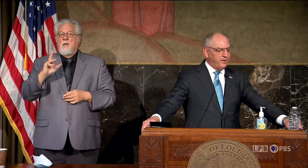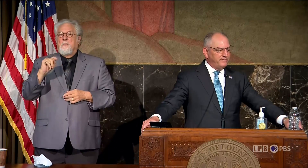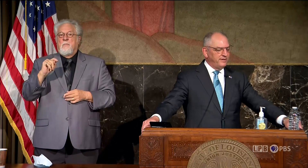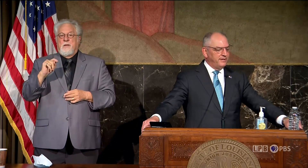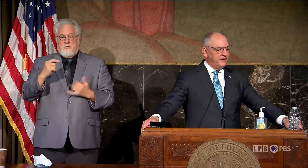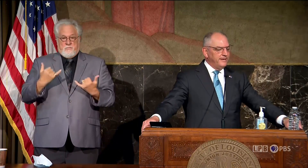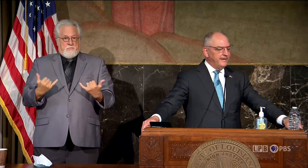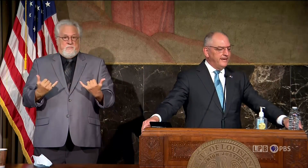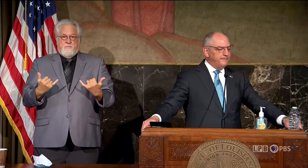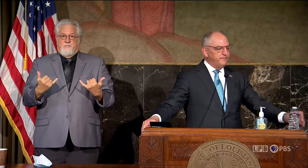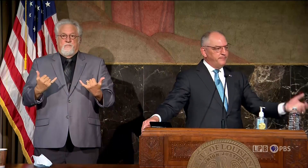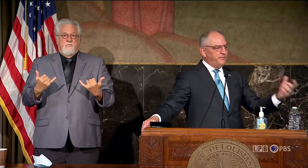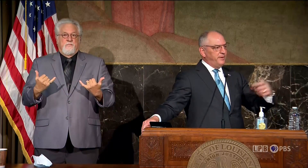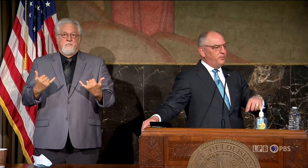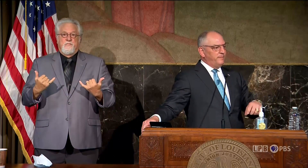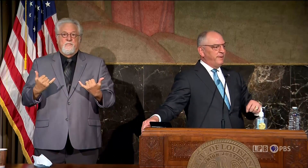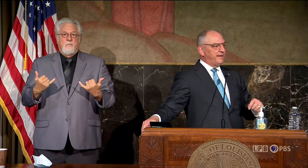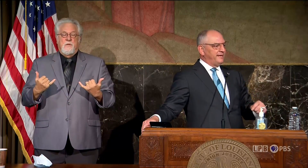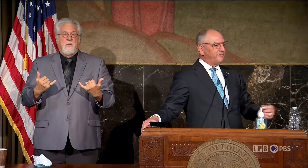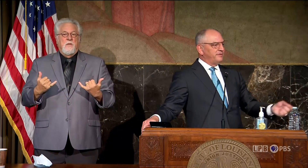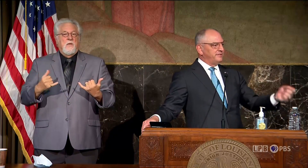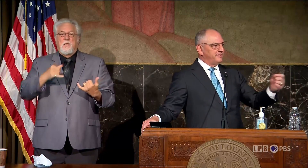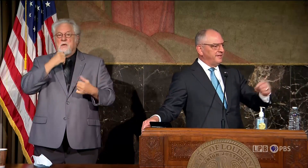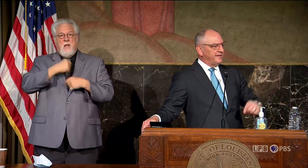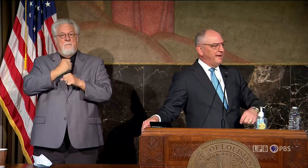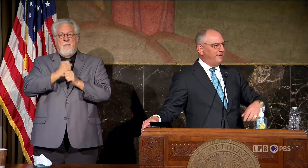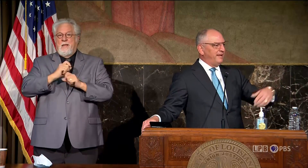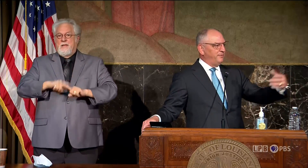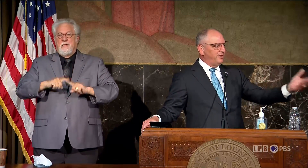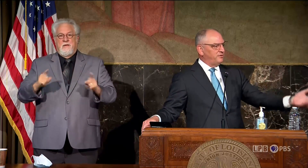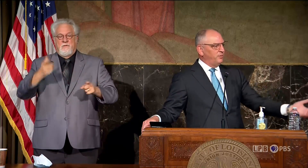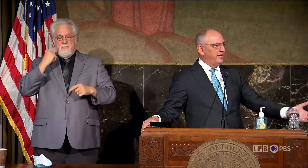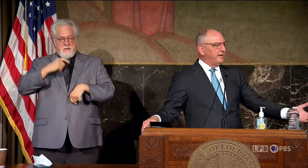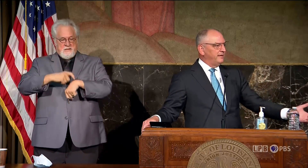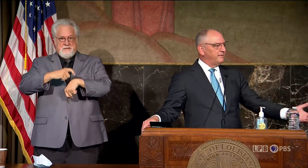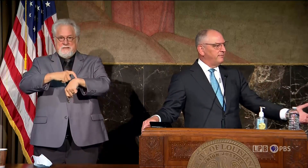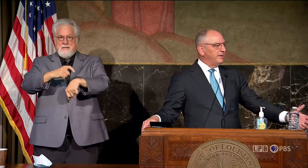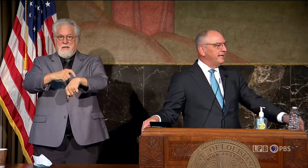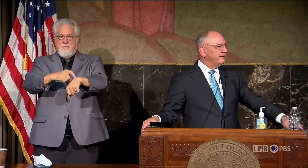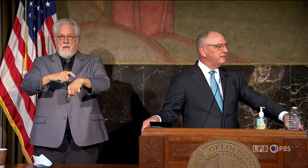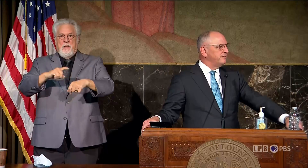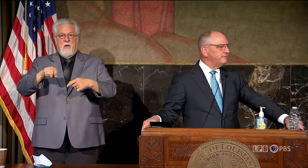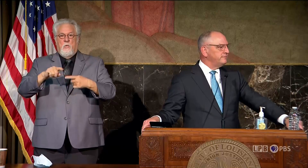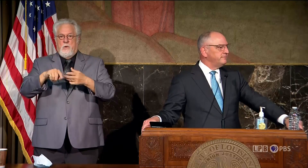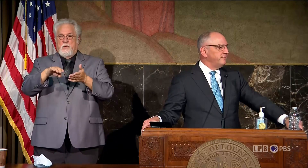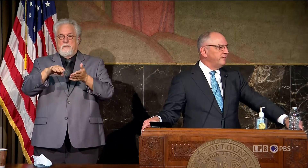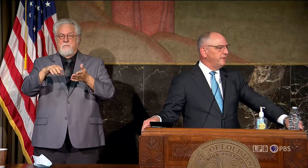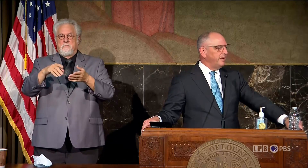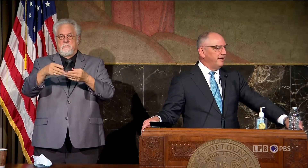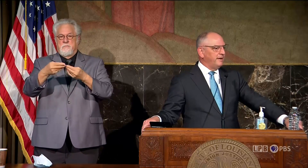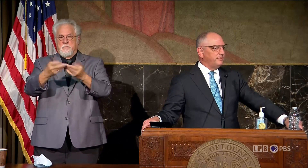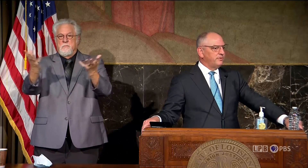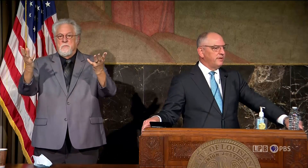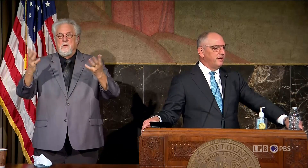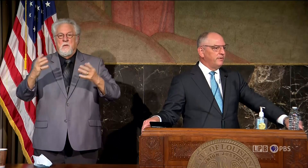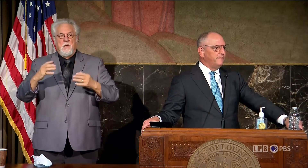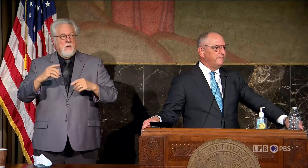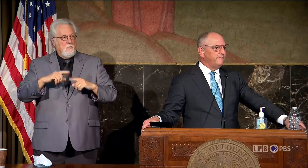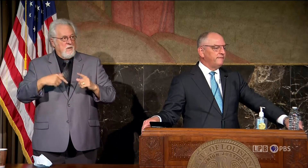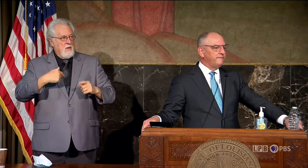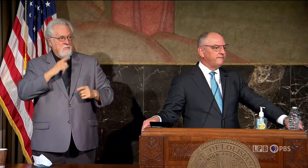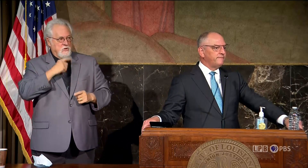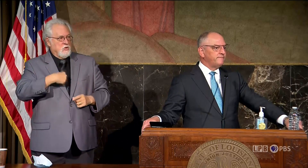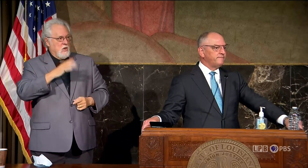at the present, it wouldn't make a difference as to the timeline as to when it gets released. But yeah, I'm sure that I